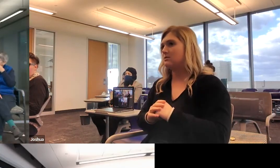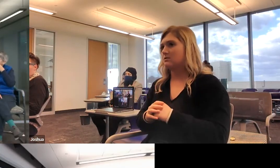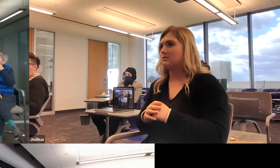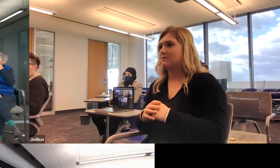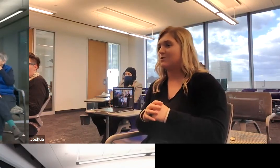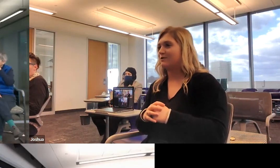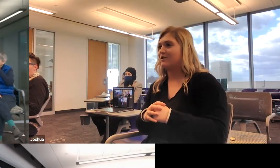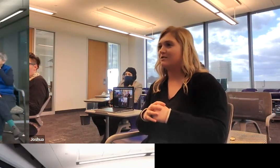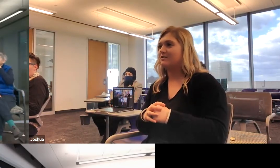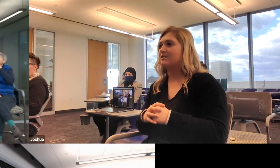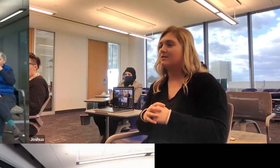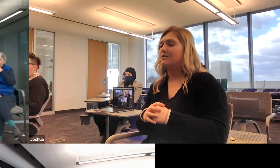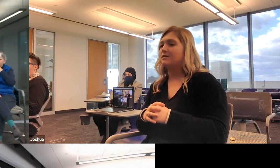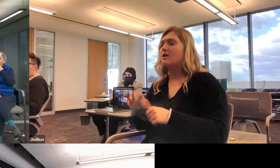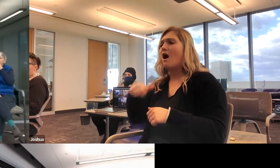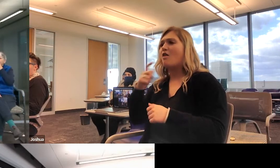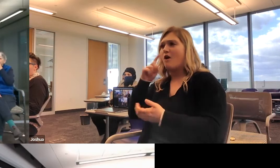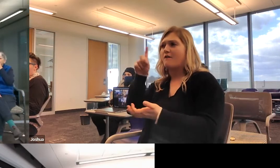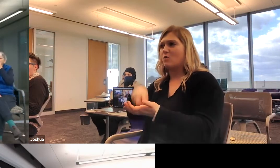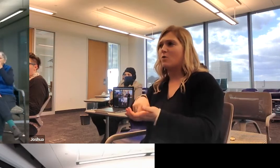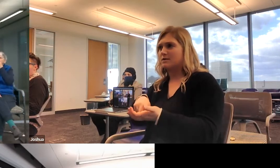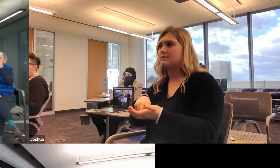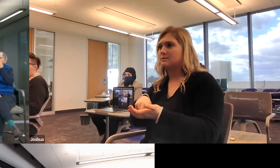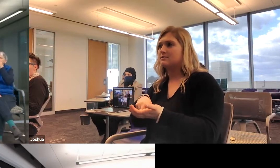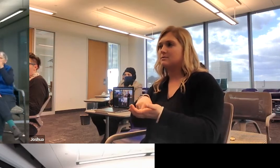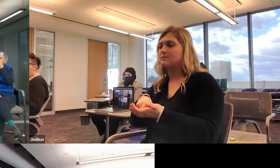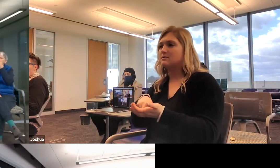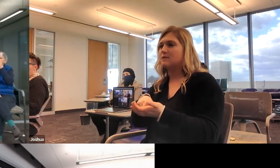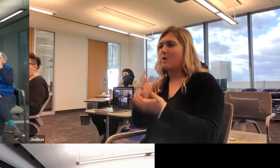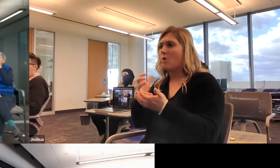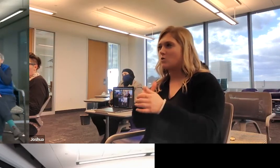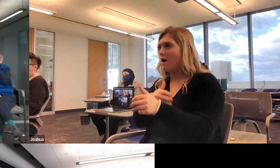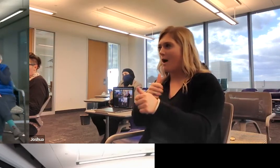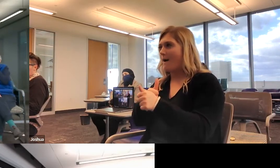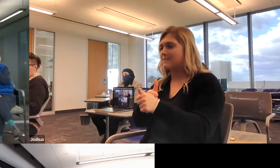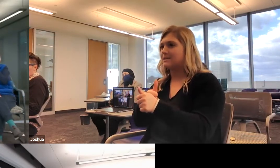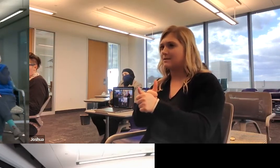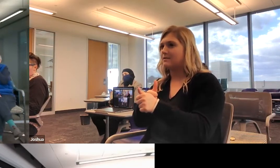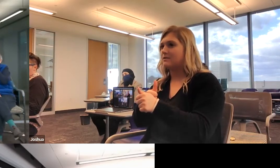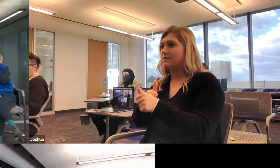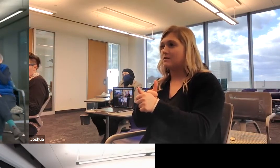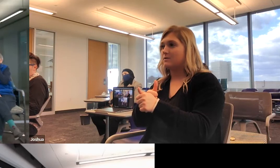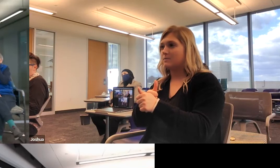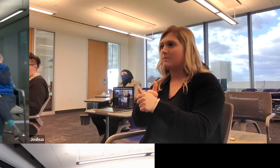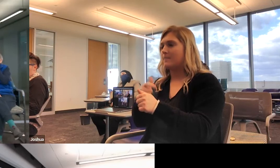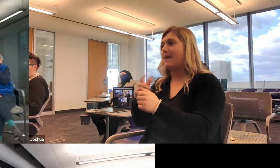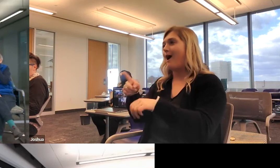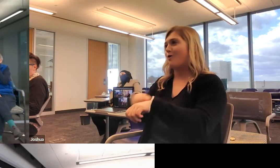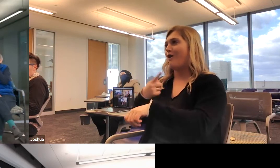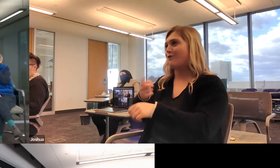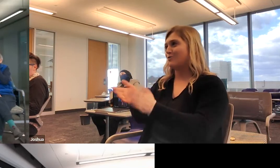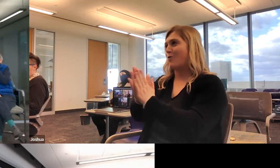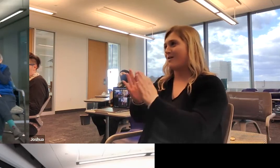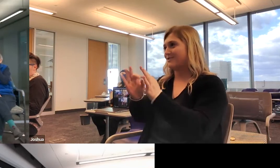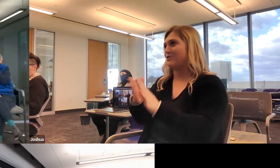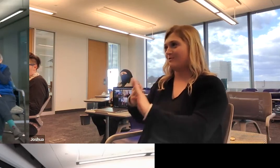other thing that I've noticed is that we need to update how long of a lead time is needed